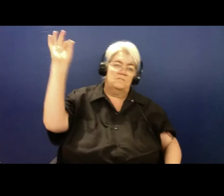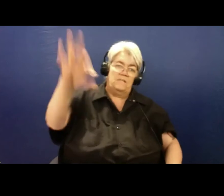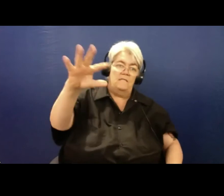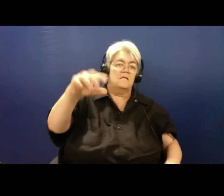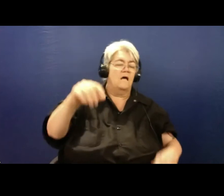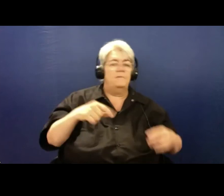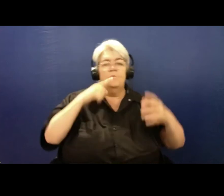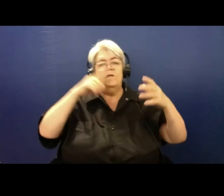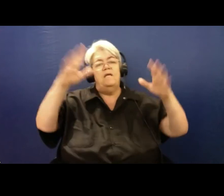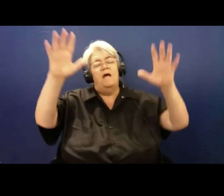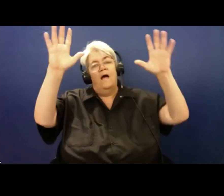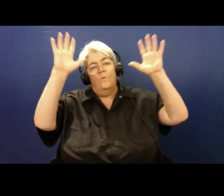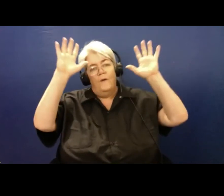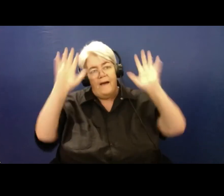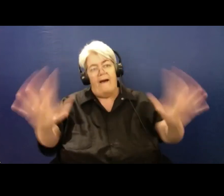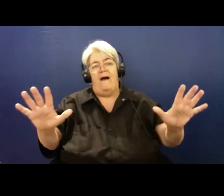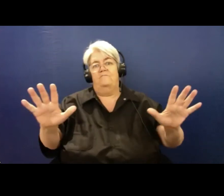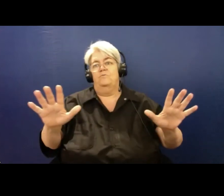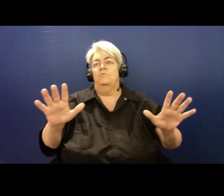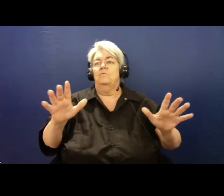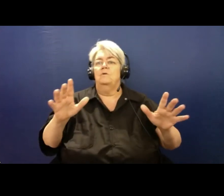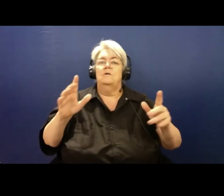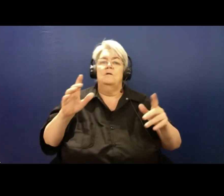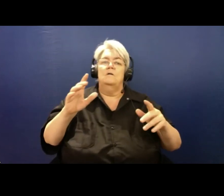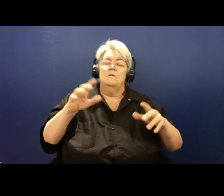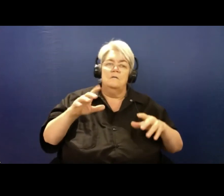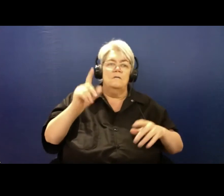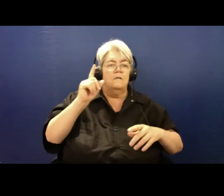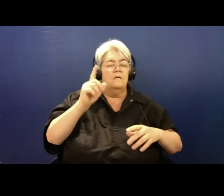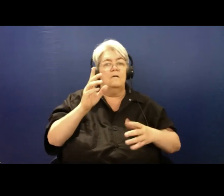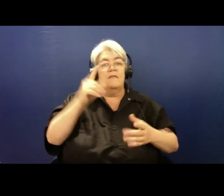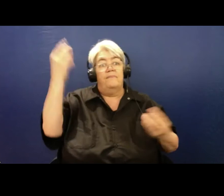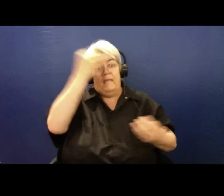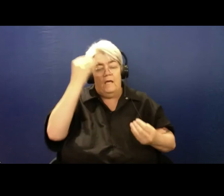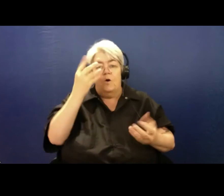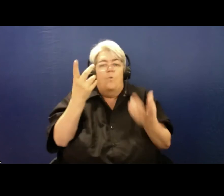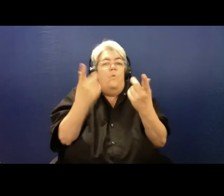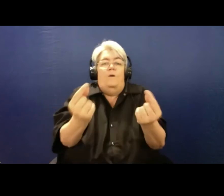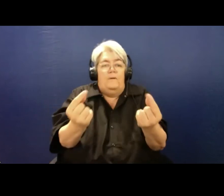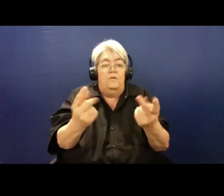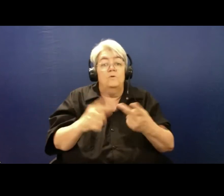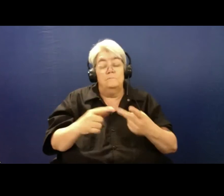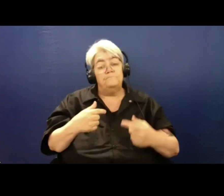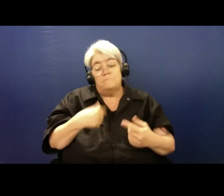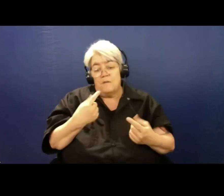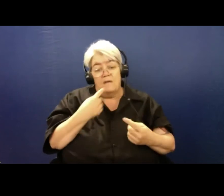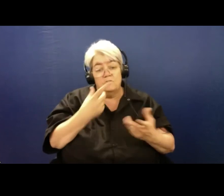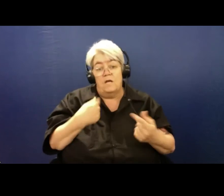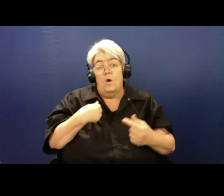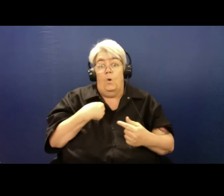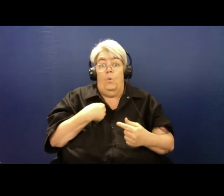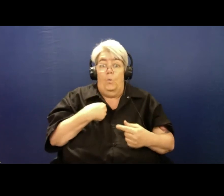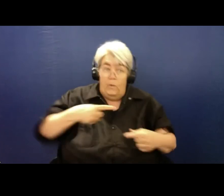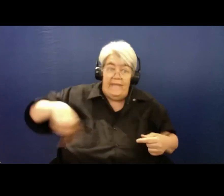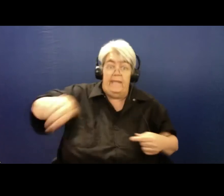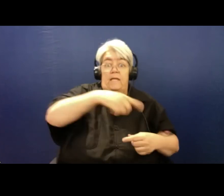to take out a moment and ask, what are we going to do here? And I must say that we're part of the group that has